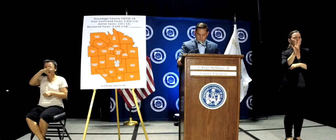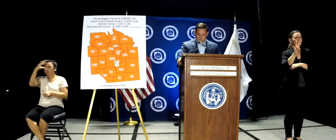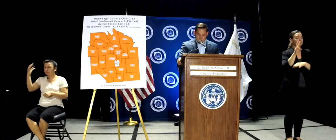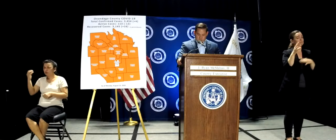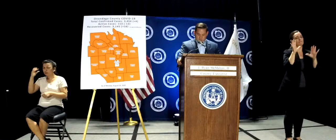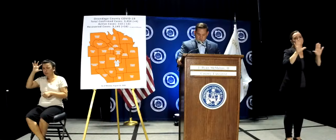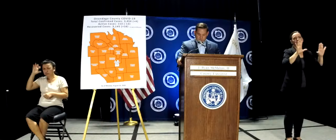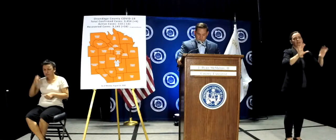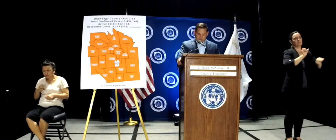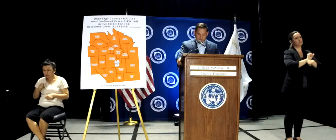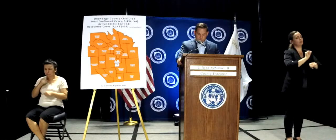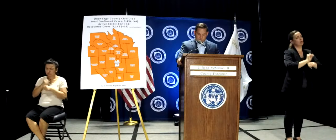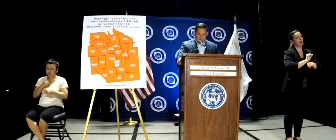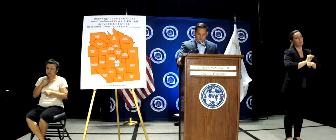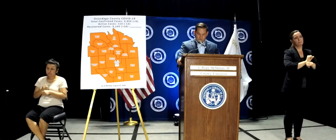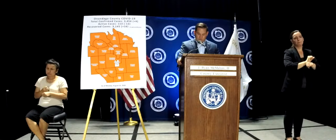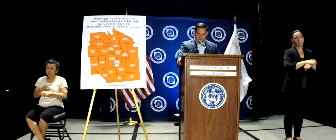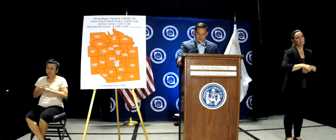for.